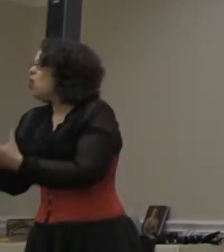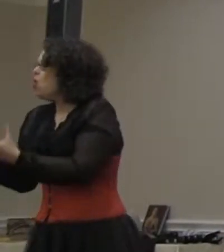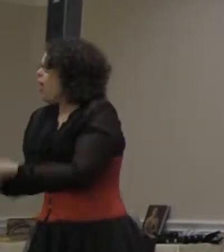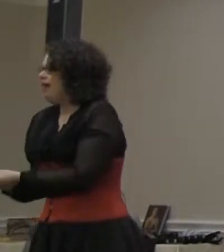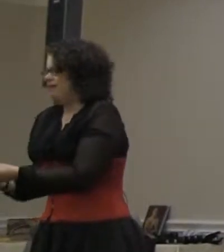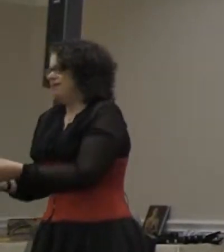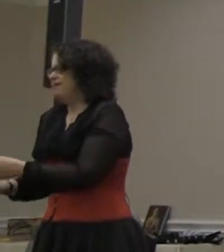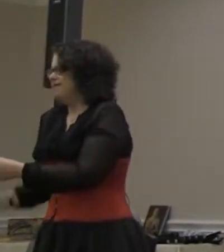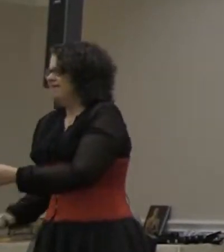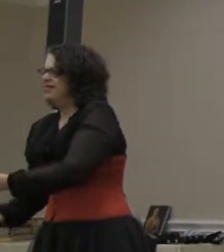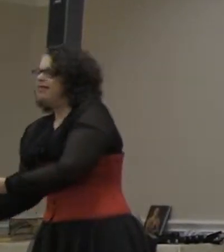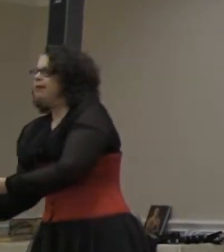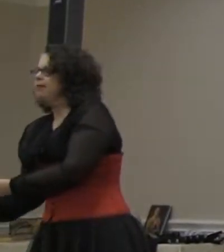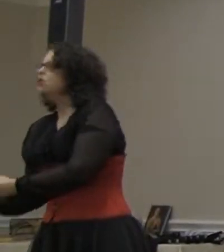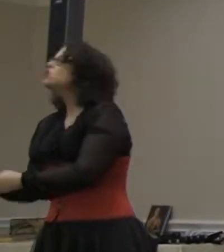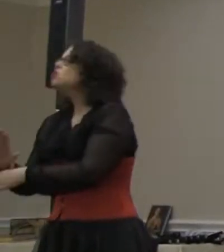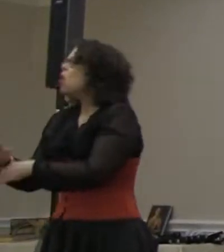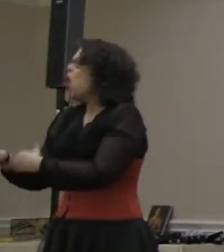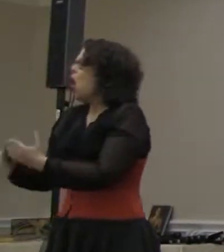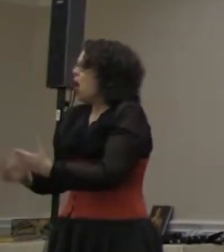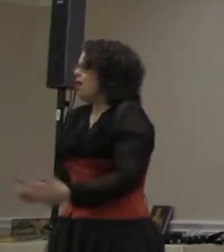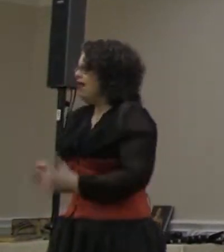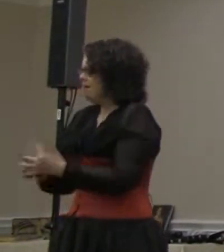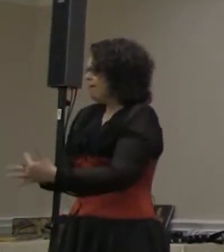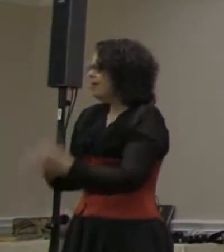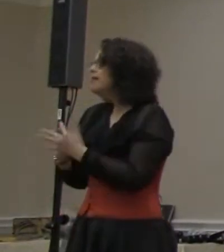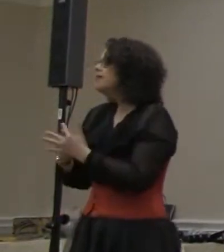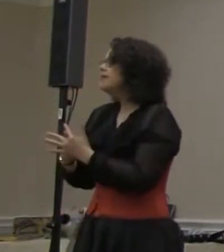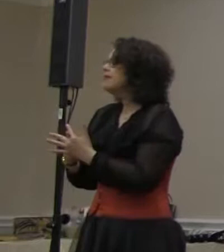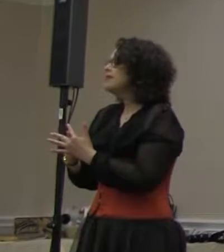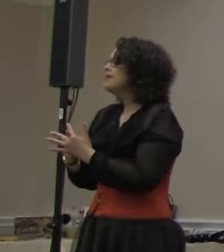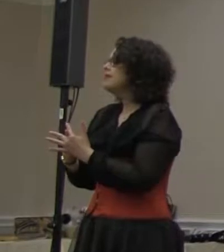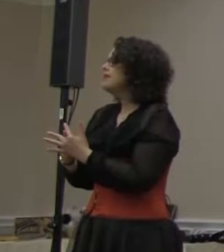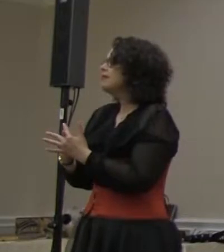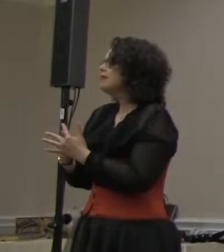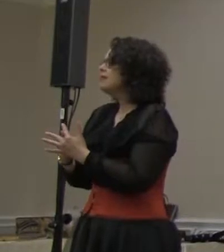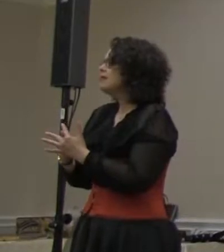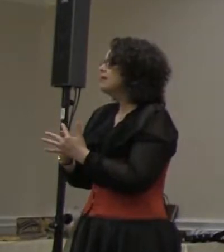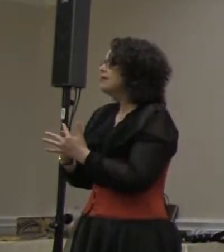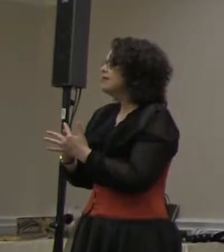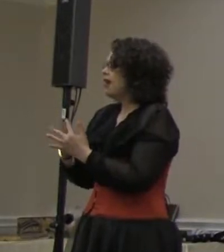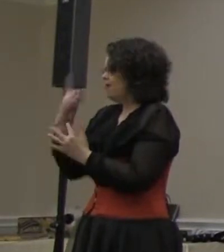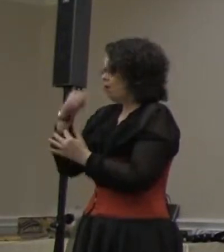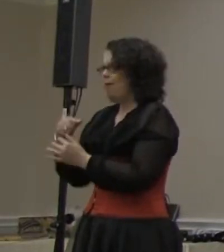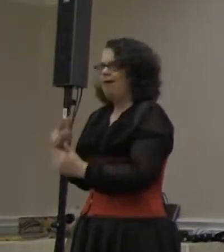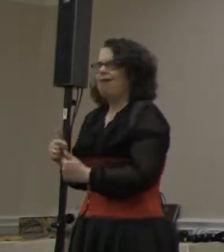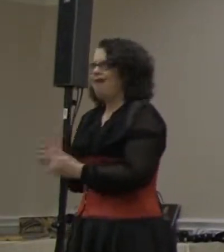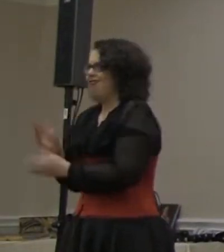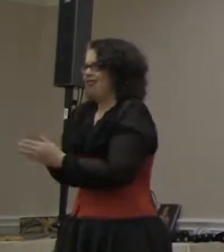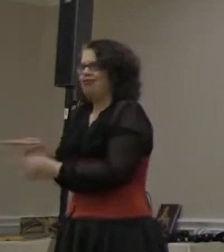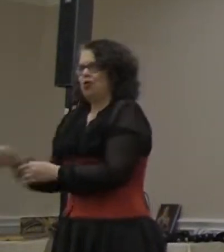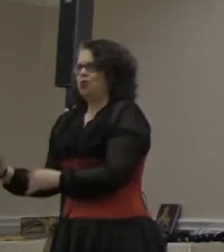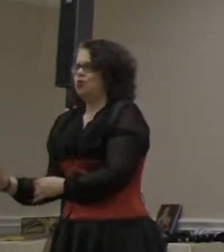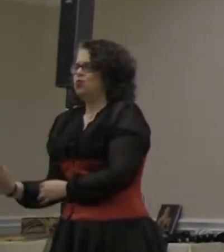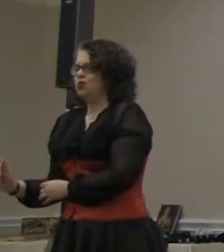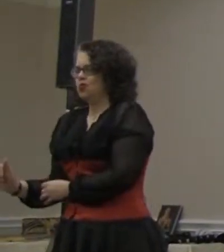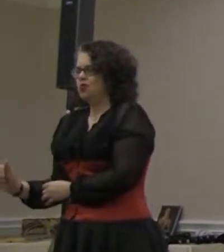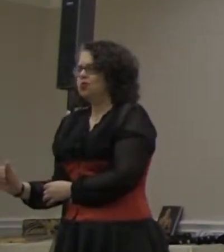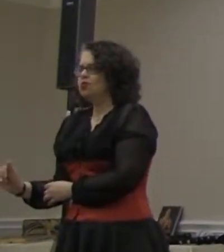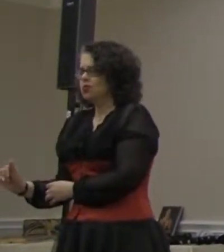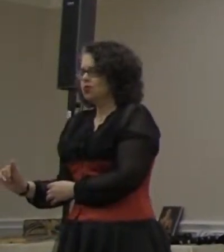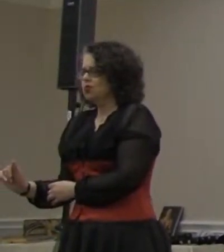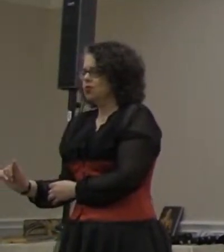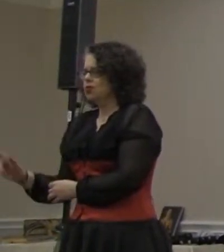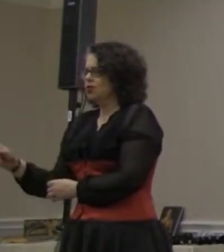deep, is where all life begins and for me ends.